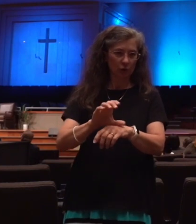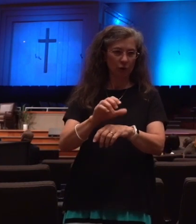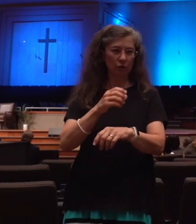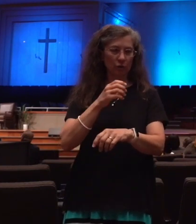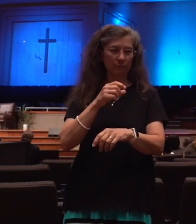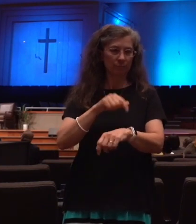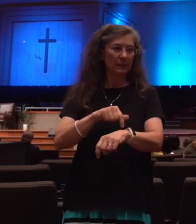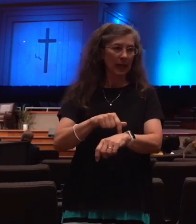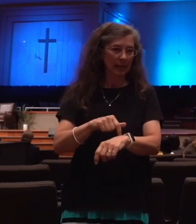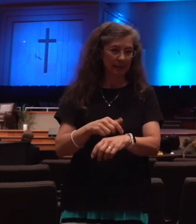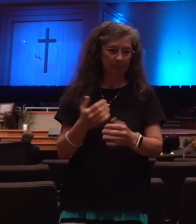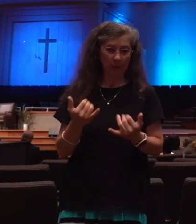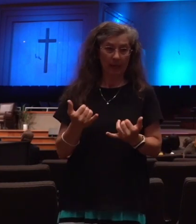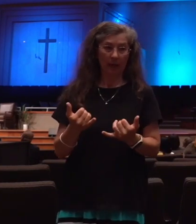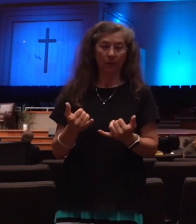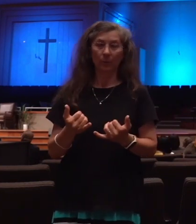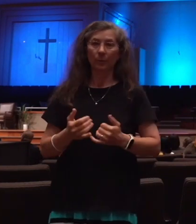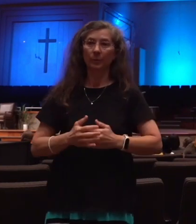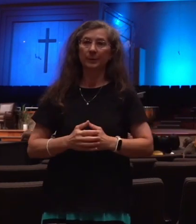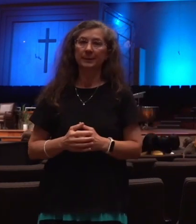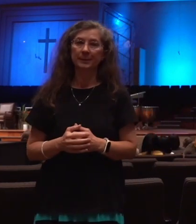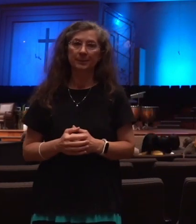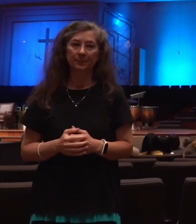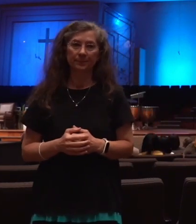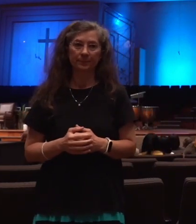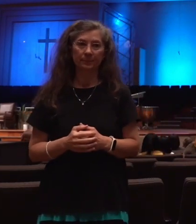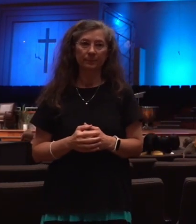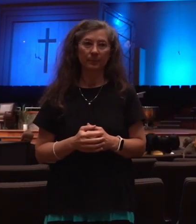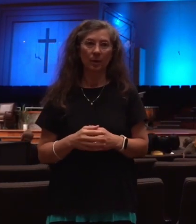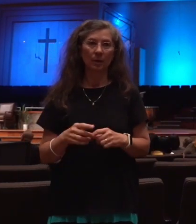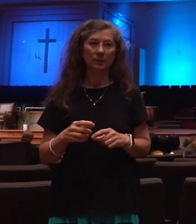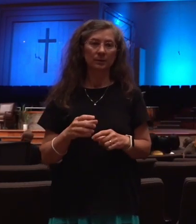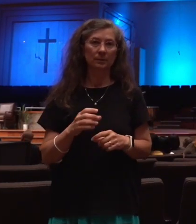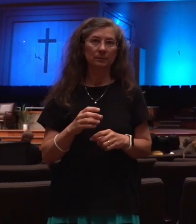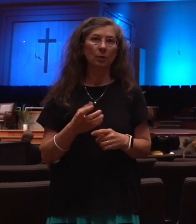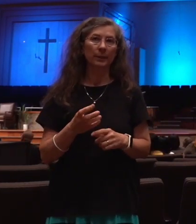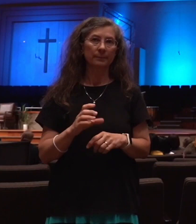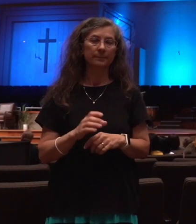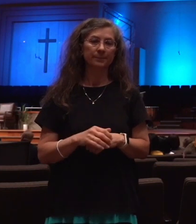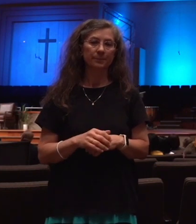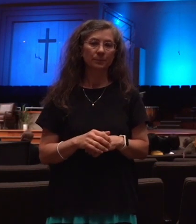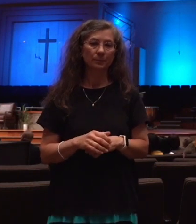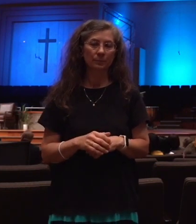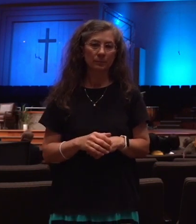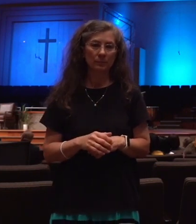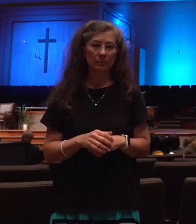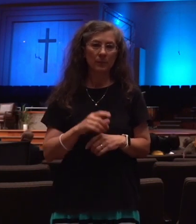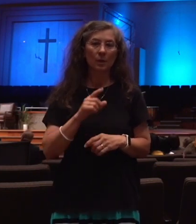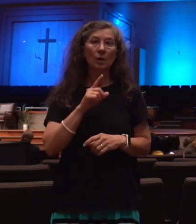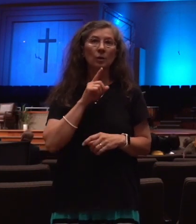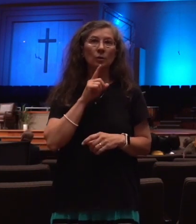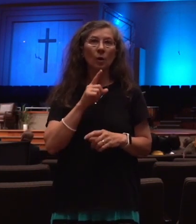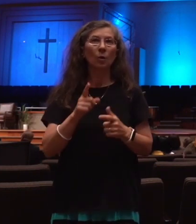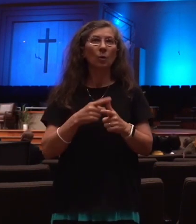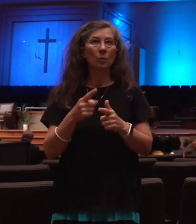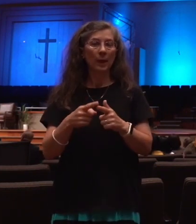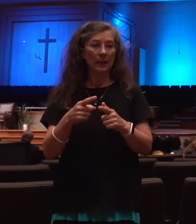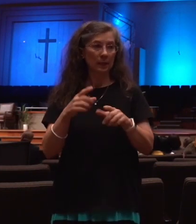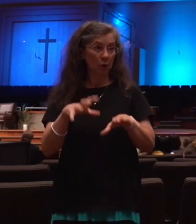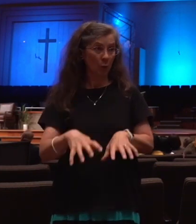when that rapture of the church takes place, and we don't know when that is, hopefully sooner than